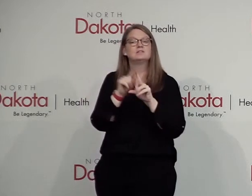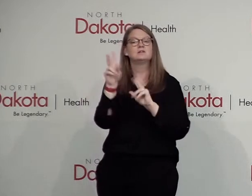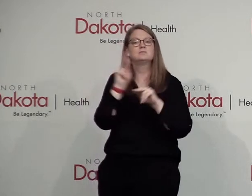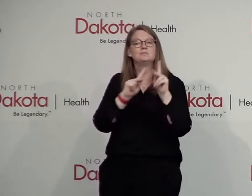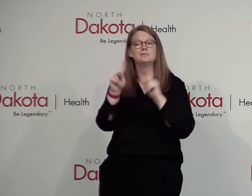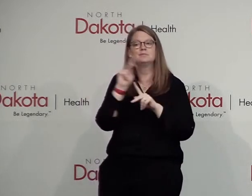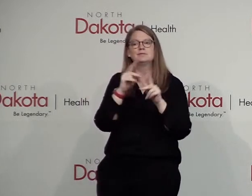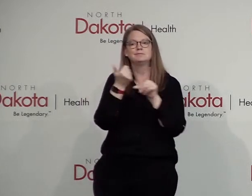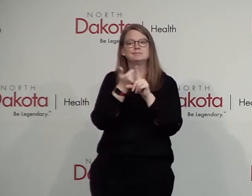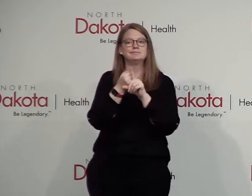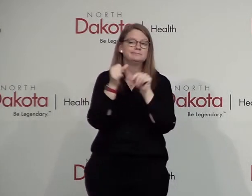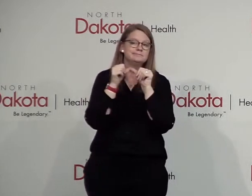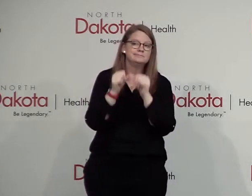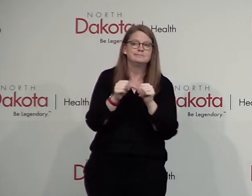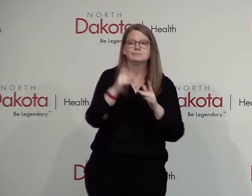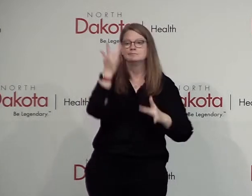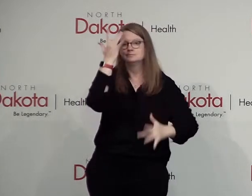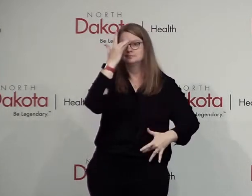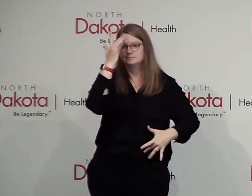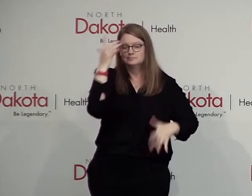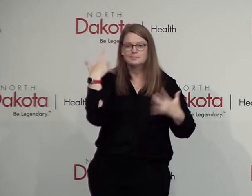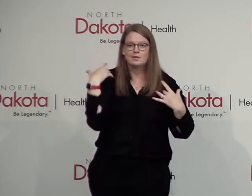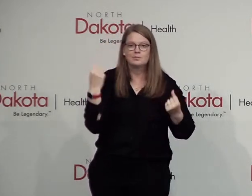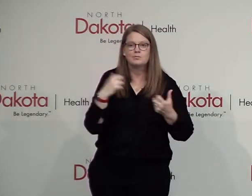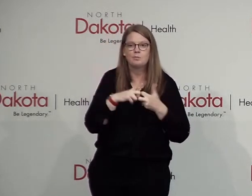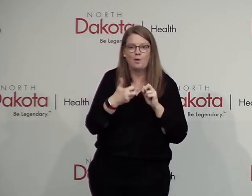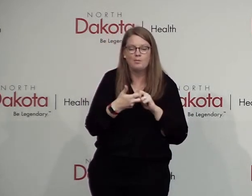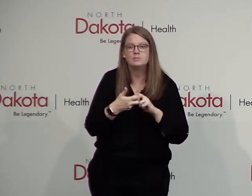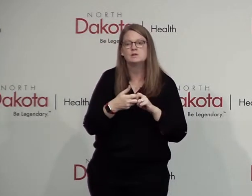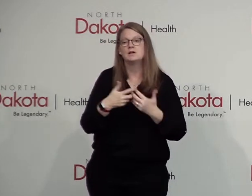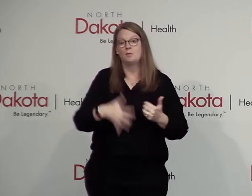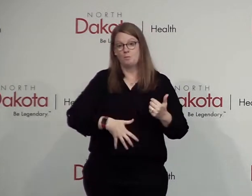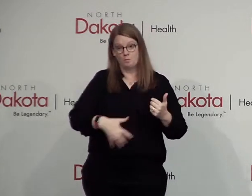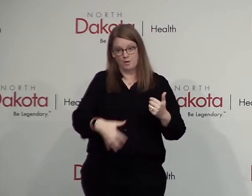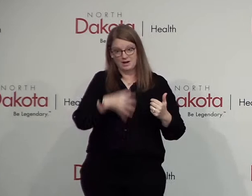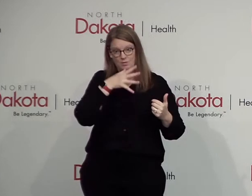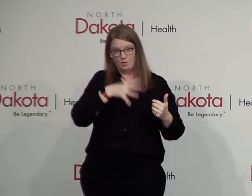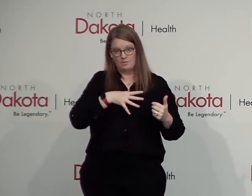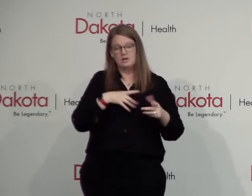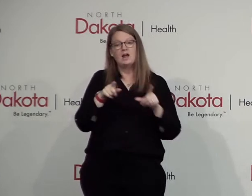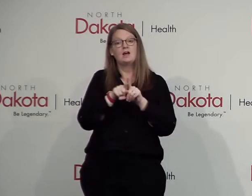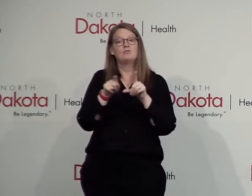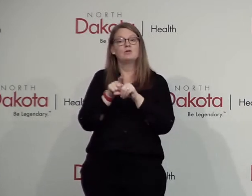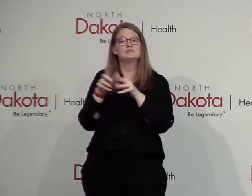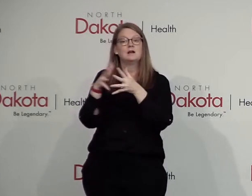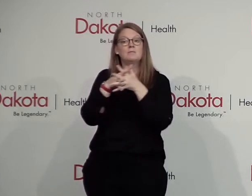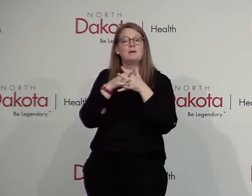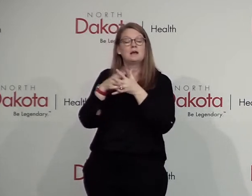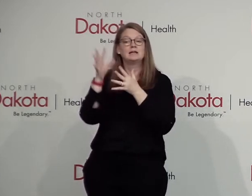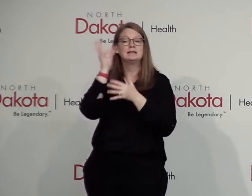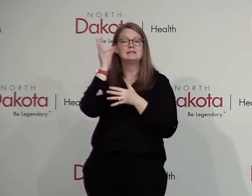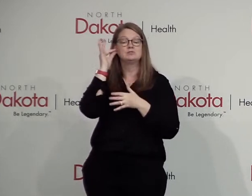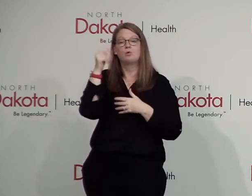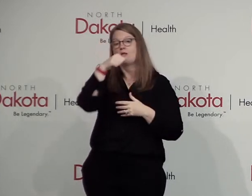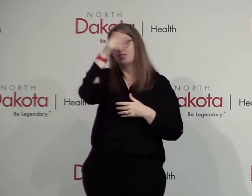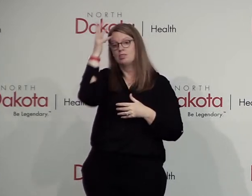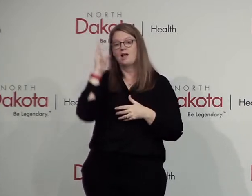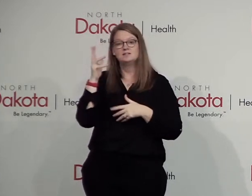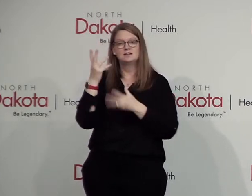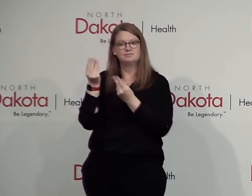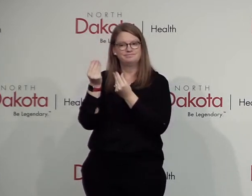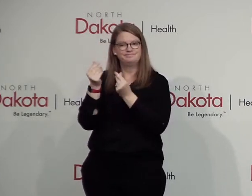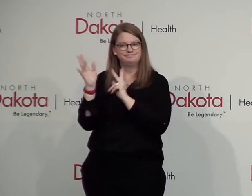or chronic health conditions, pregnant women, and American Indians or Alaskan Natives.